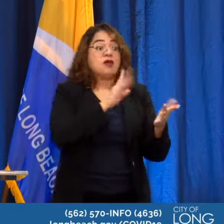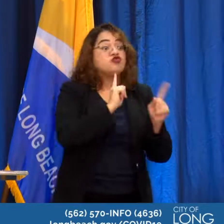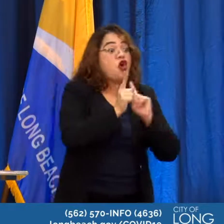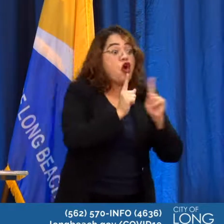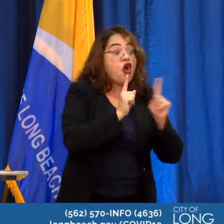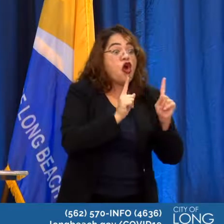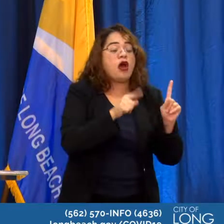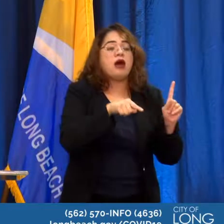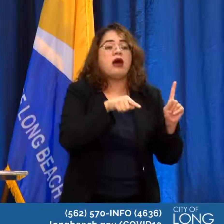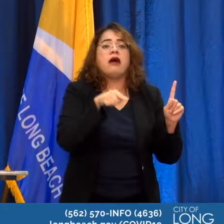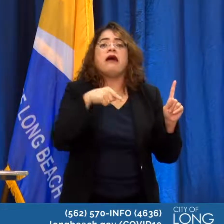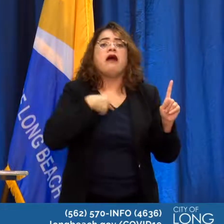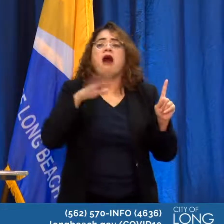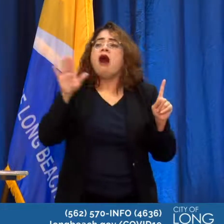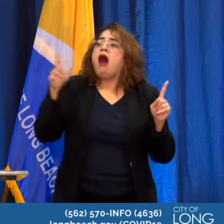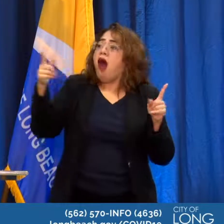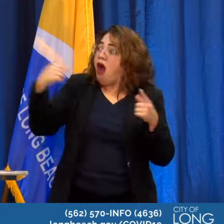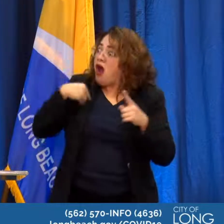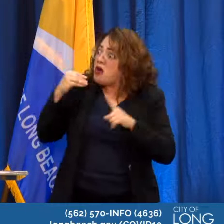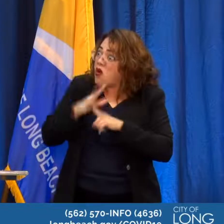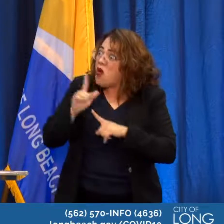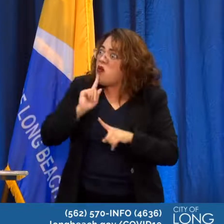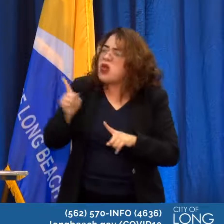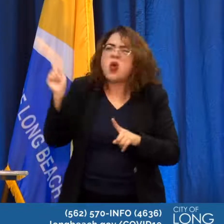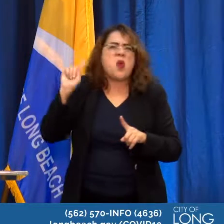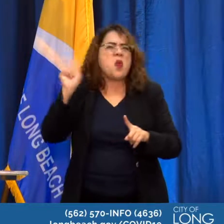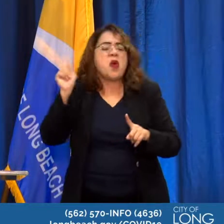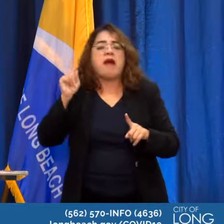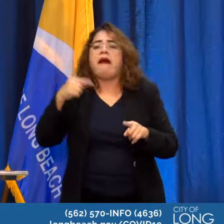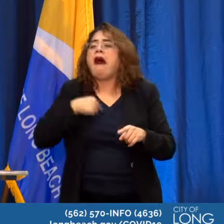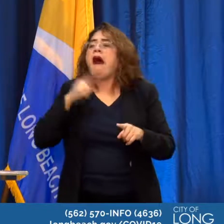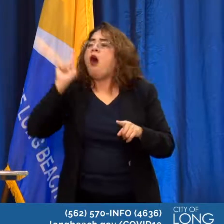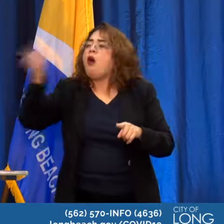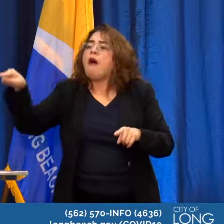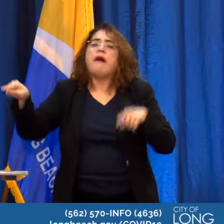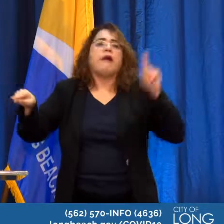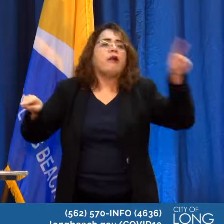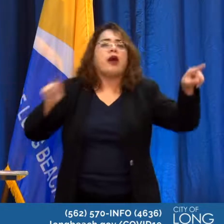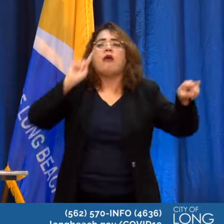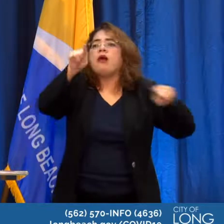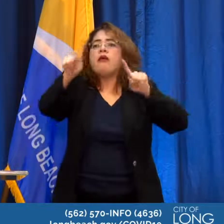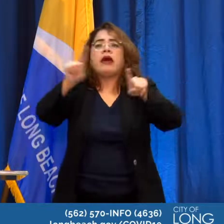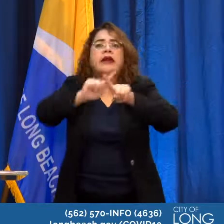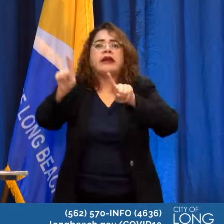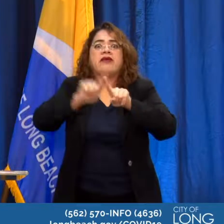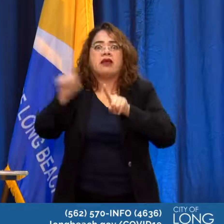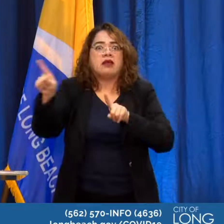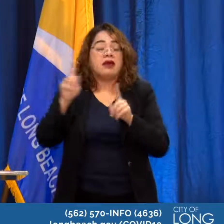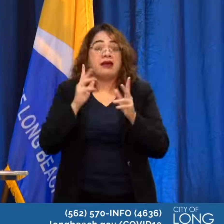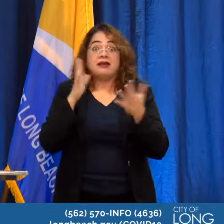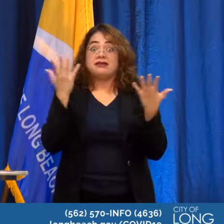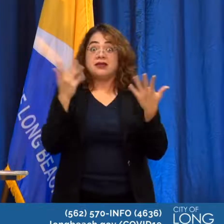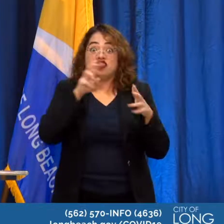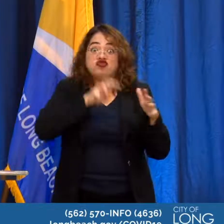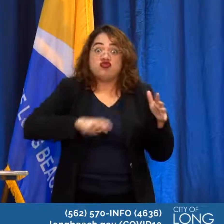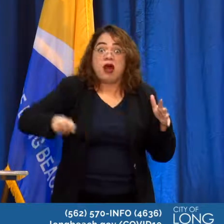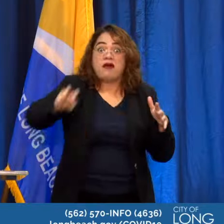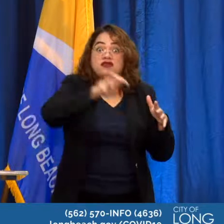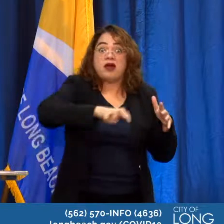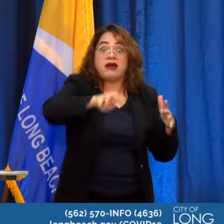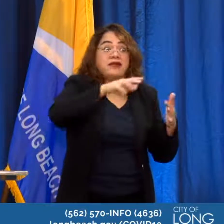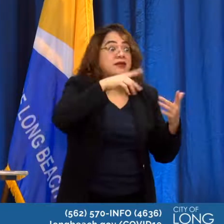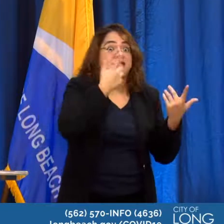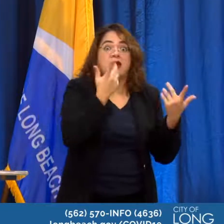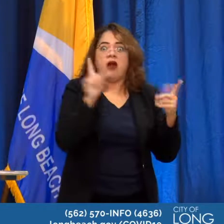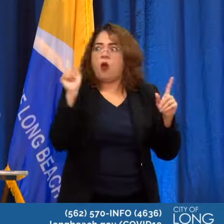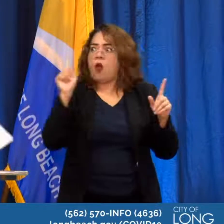have no idea where they picked it up, often because they're with people who are pre-symptomatic or asymptomatic within the time of exposure, so they're